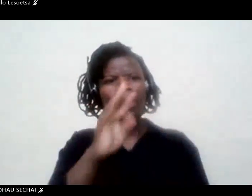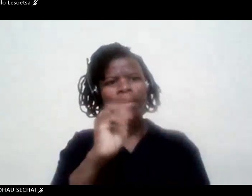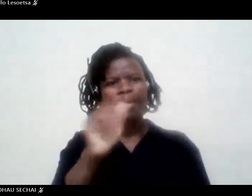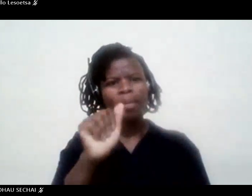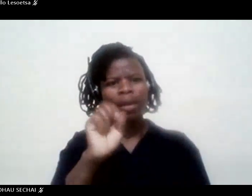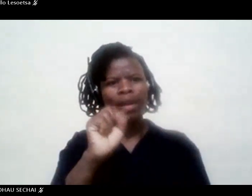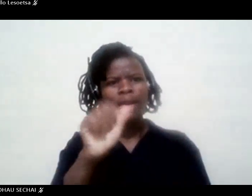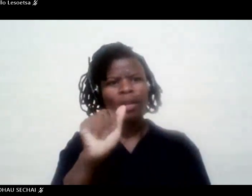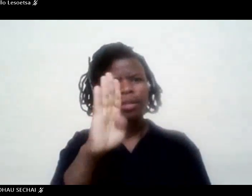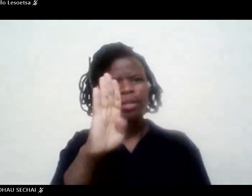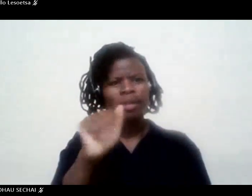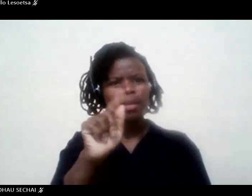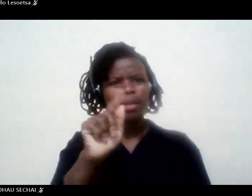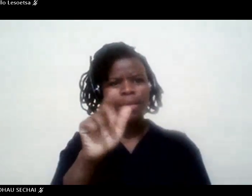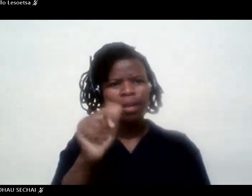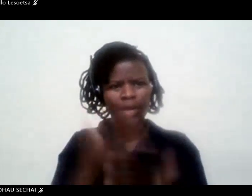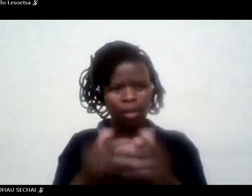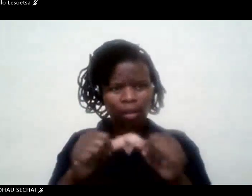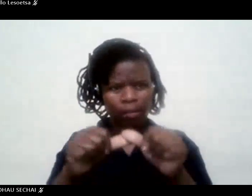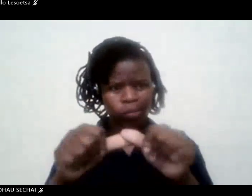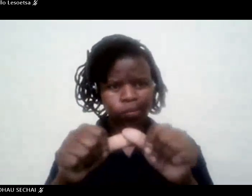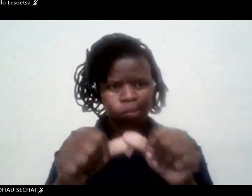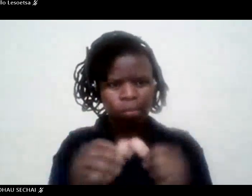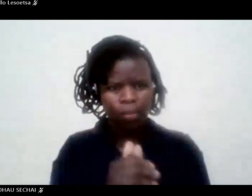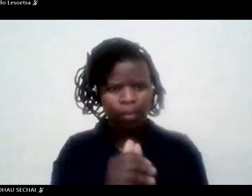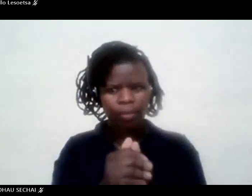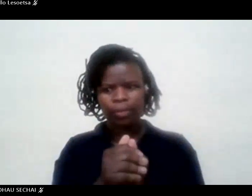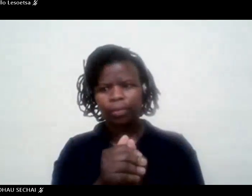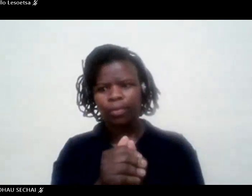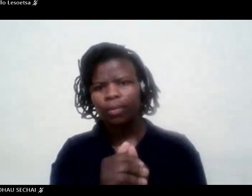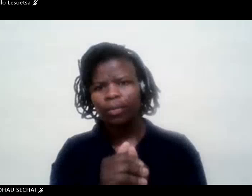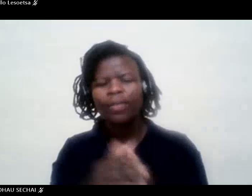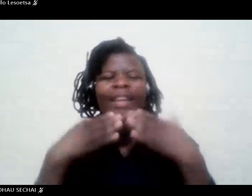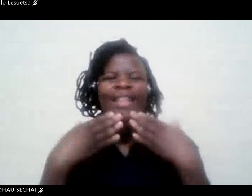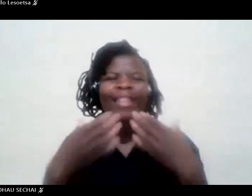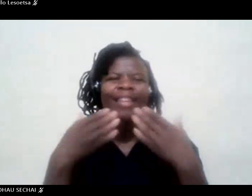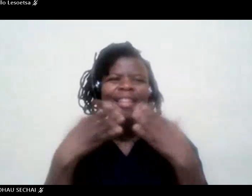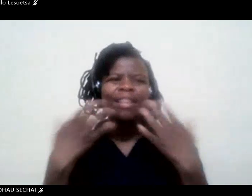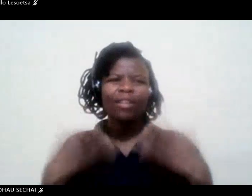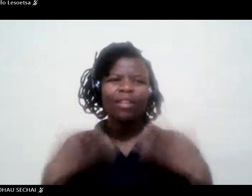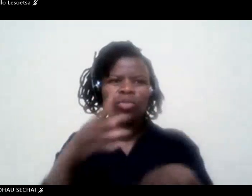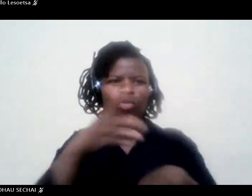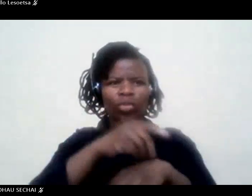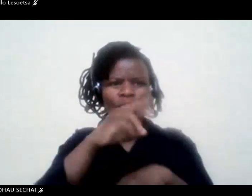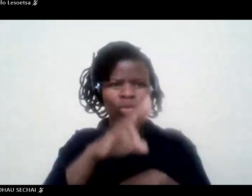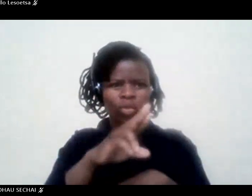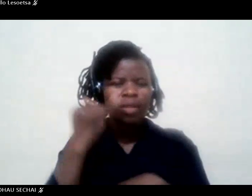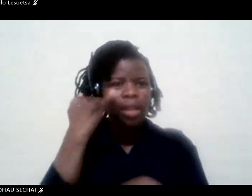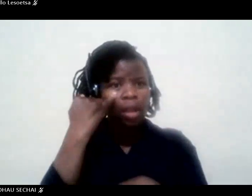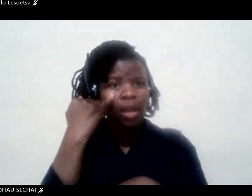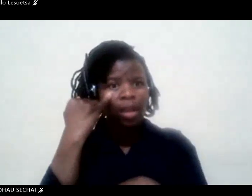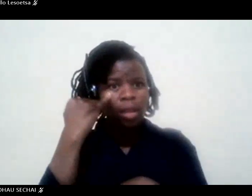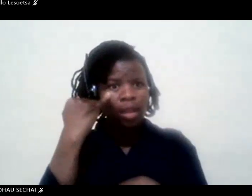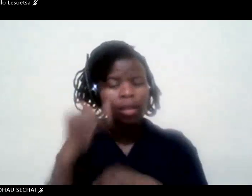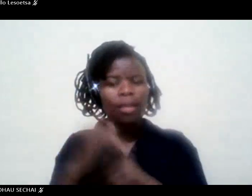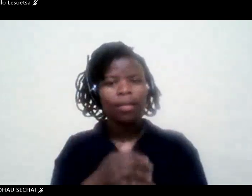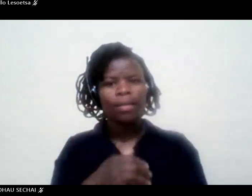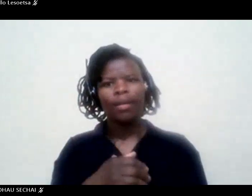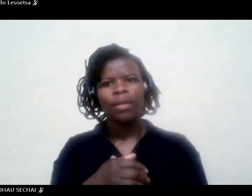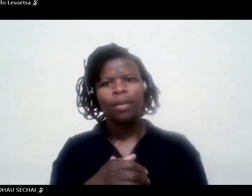Thank you so much, Dr. Ike. I'm not providing a response